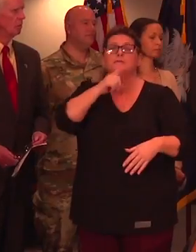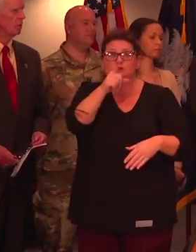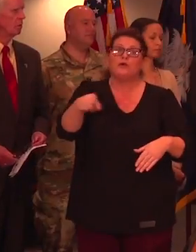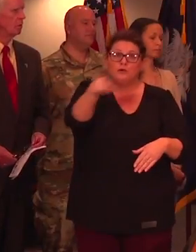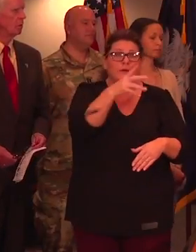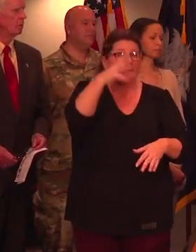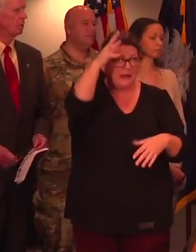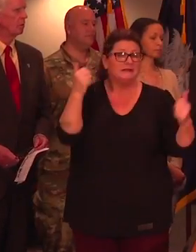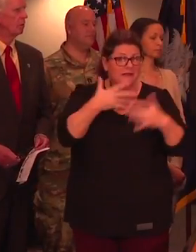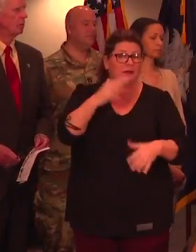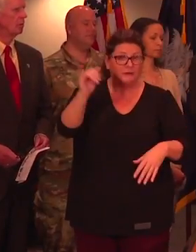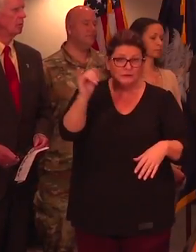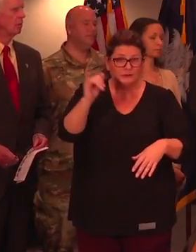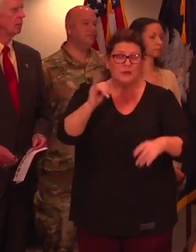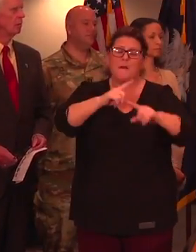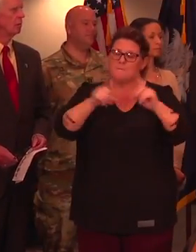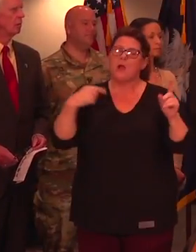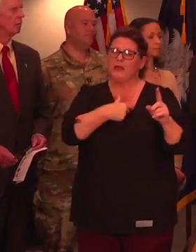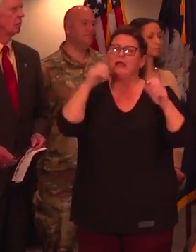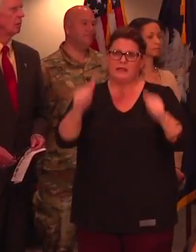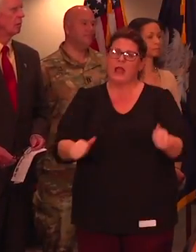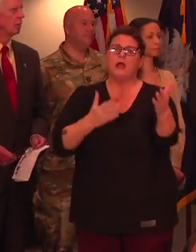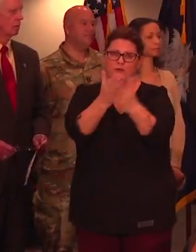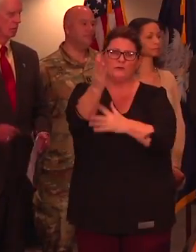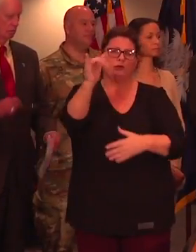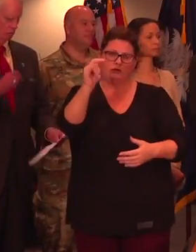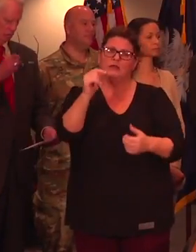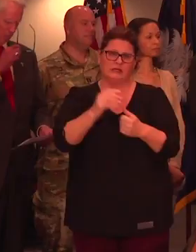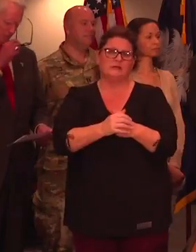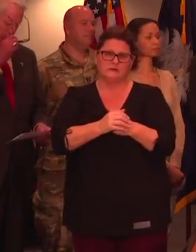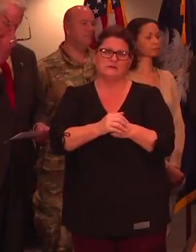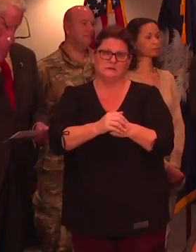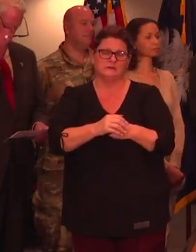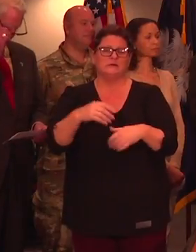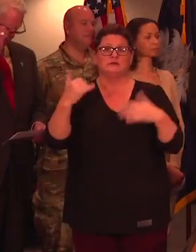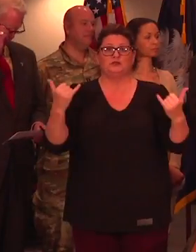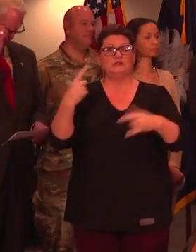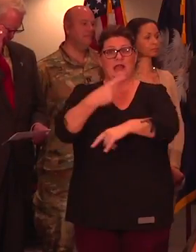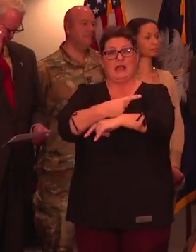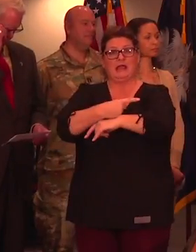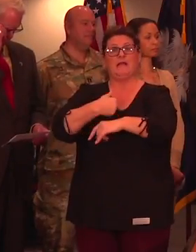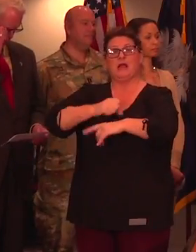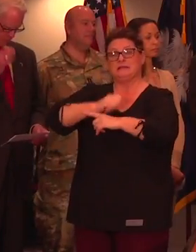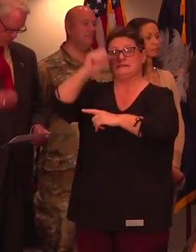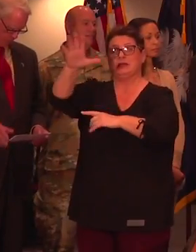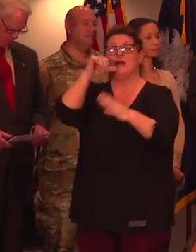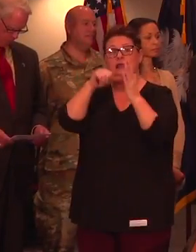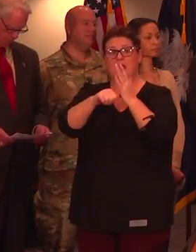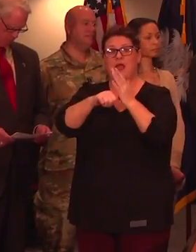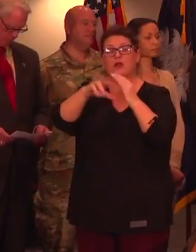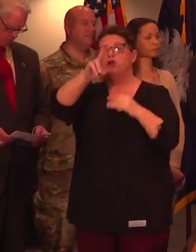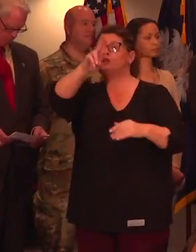together. People are stepping up to the plate. And finally, I did send a letter today to the U.S. Department of